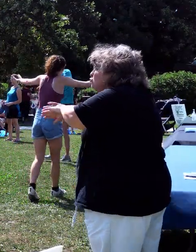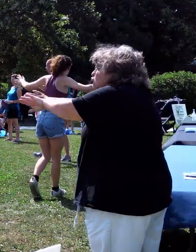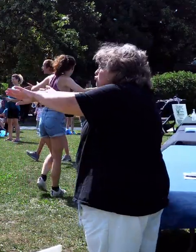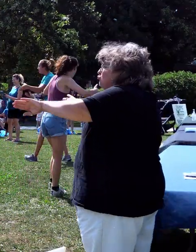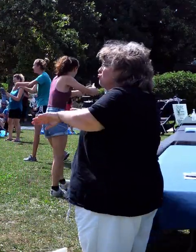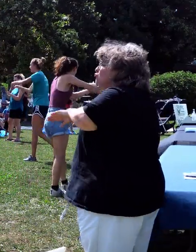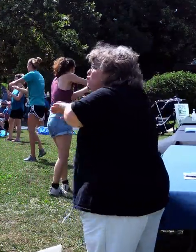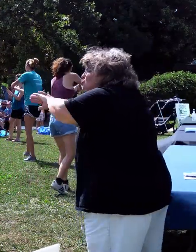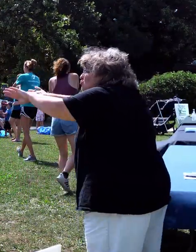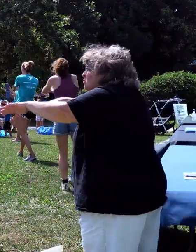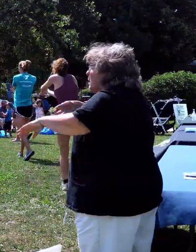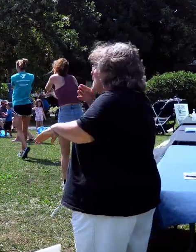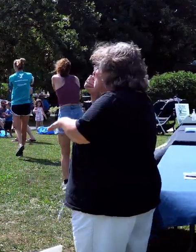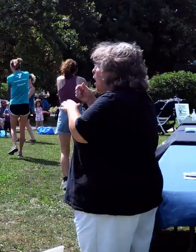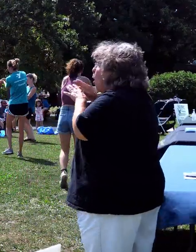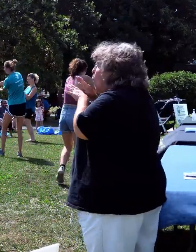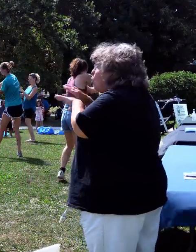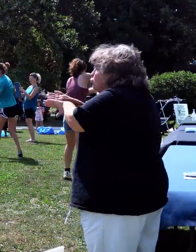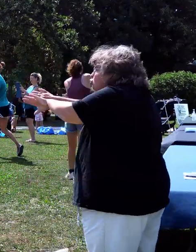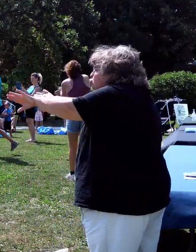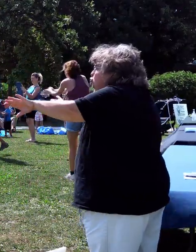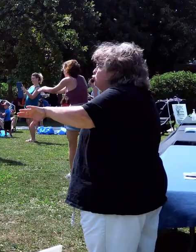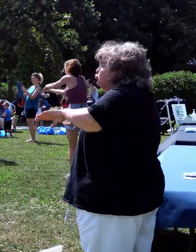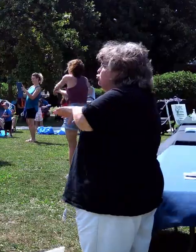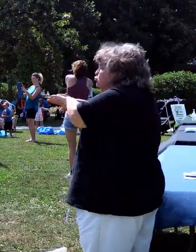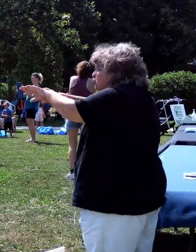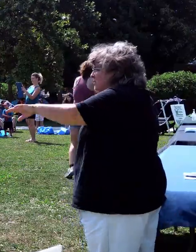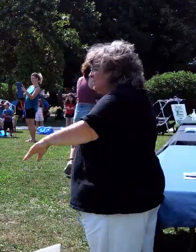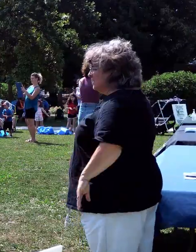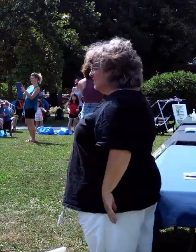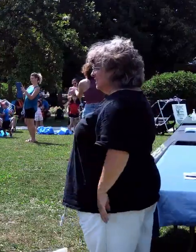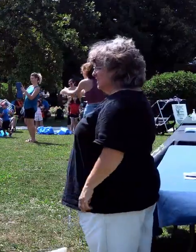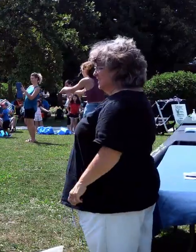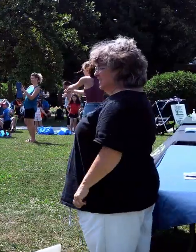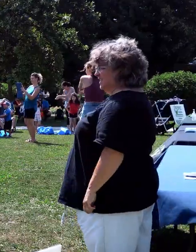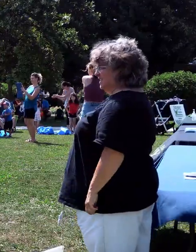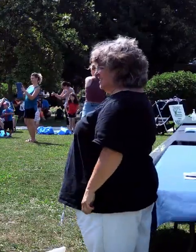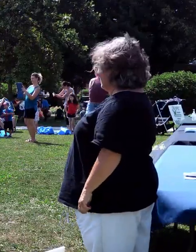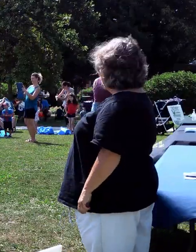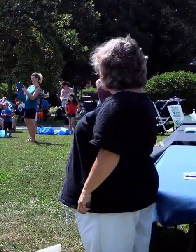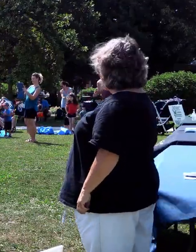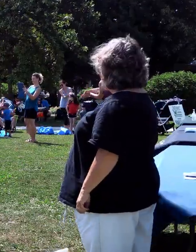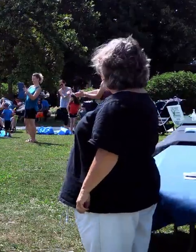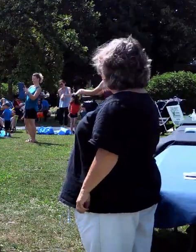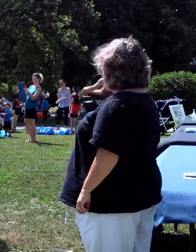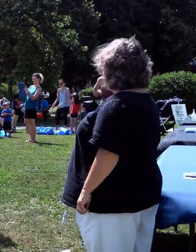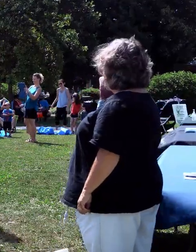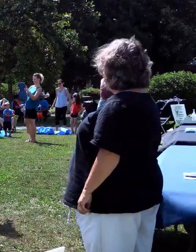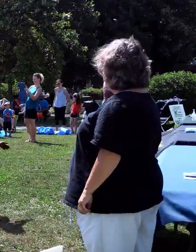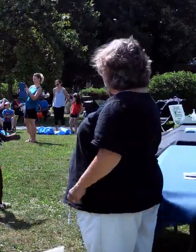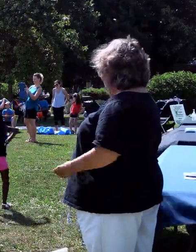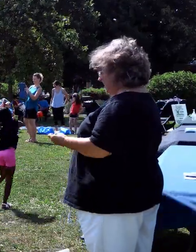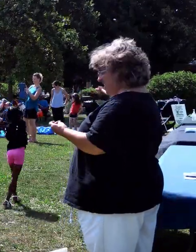can you do your best fish impression? Swimming through the water? I don't know what kind of fish I am, but.